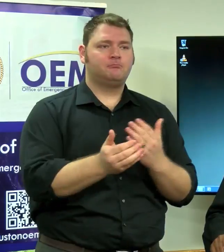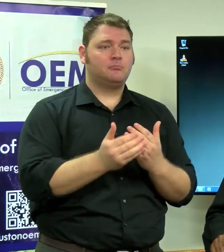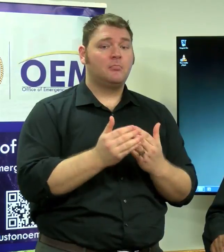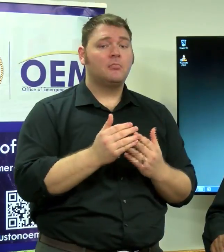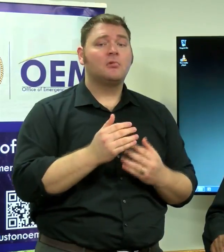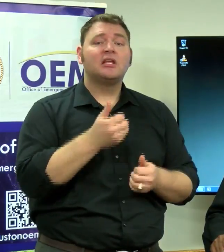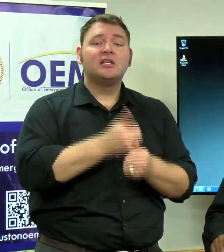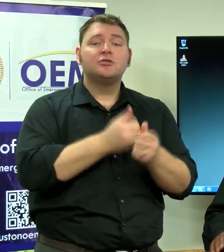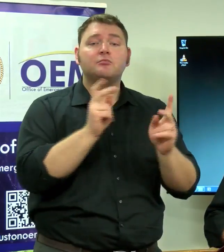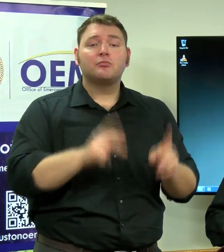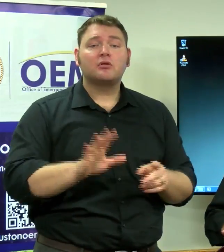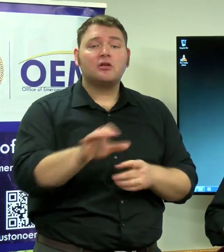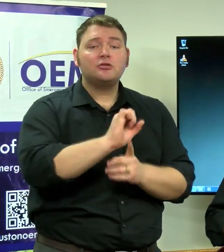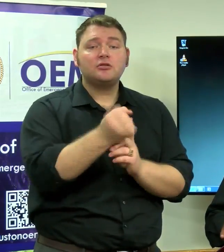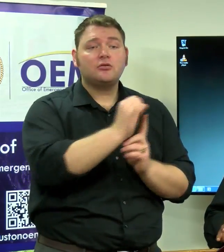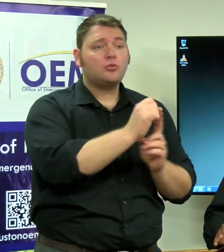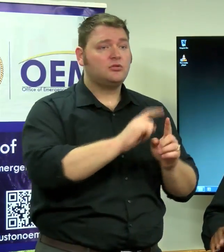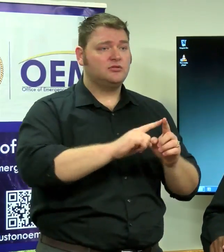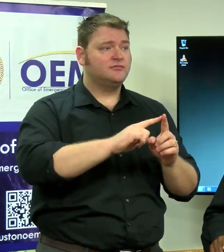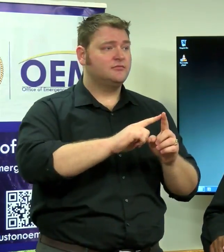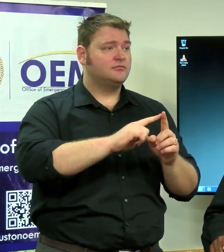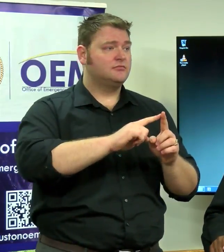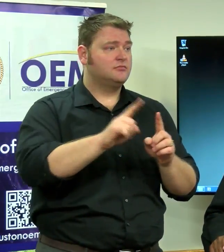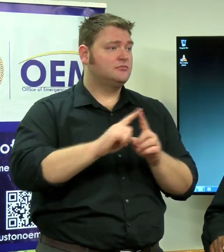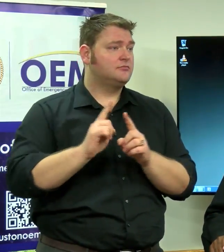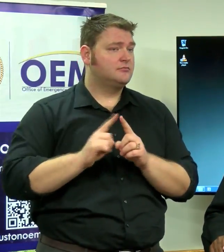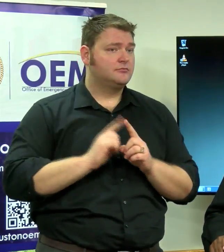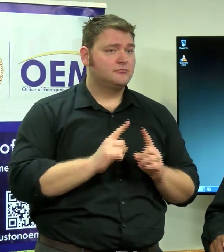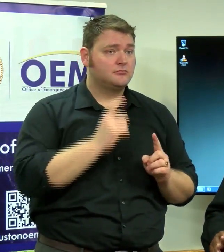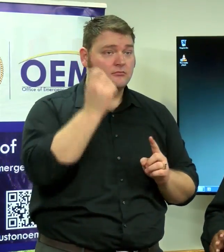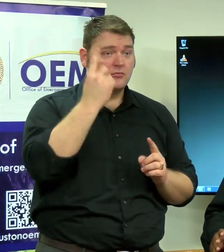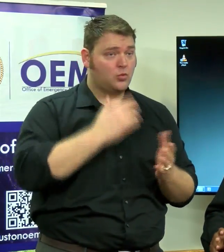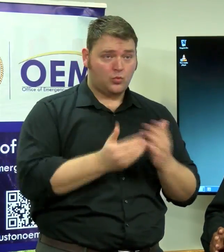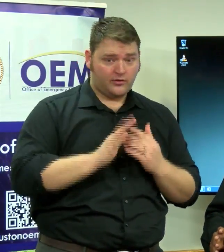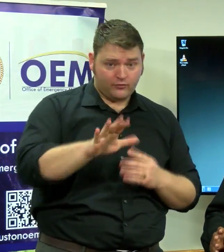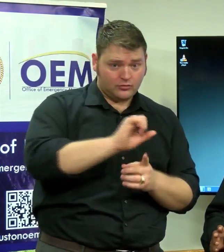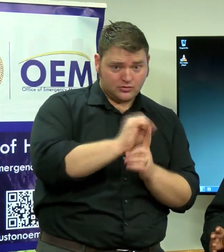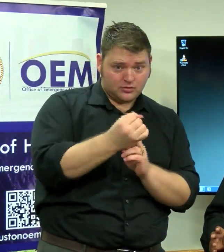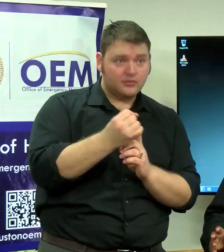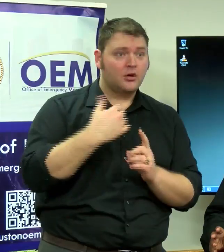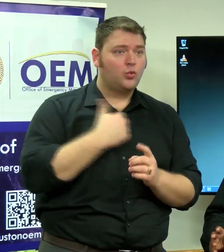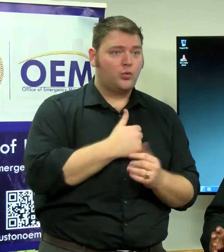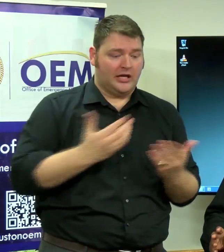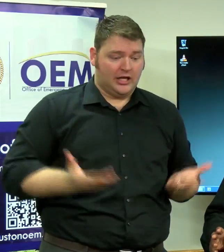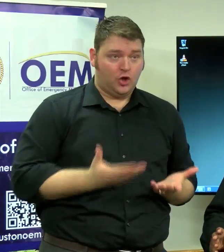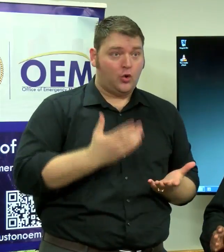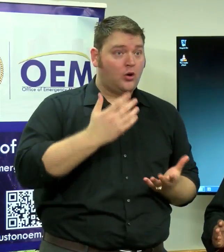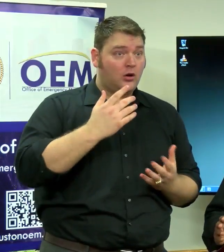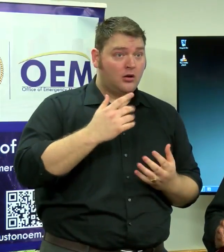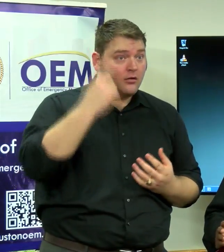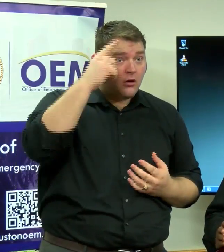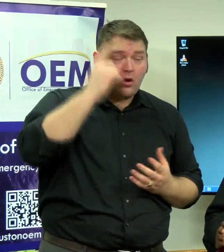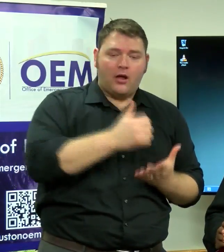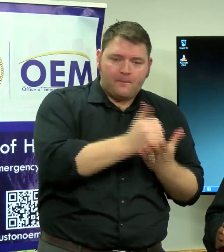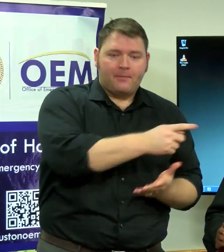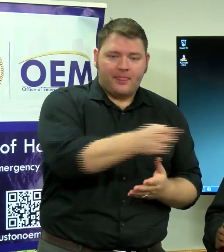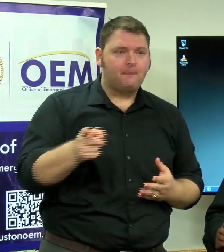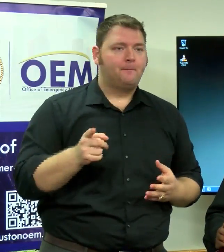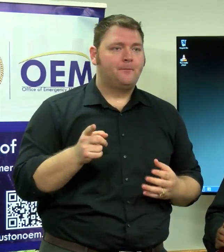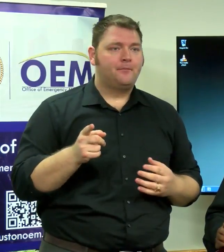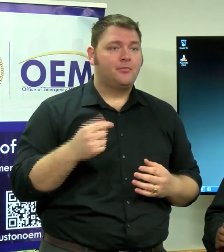different, but whatever those circumstances are, we are here for them. And we'll be up,